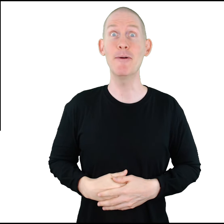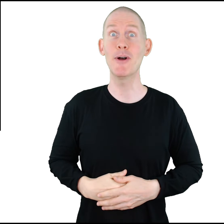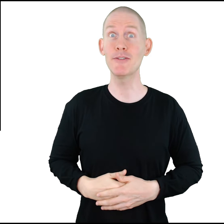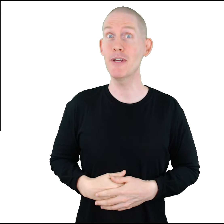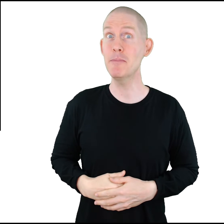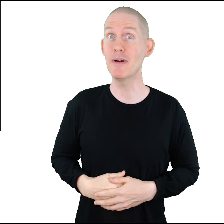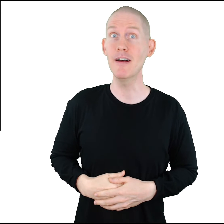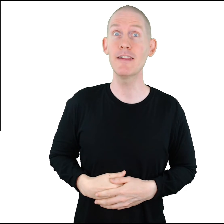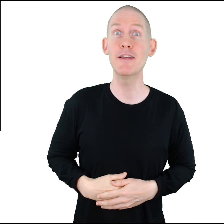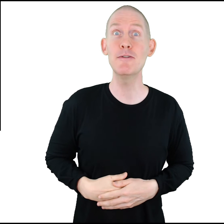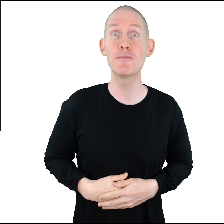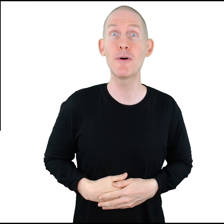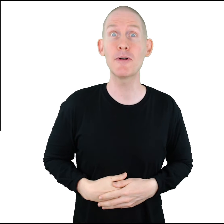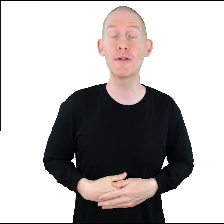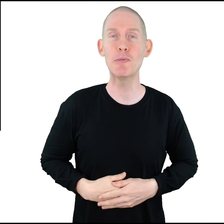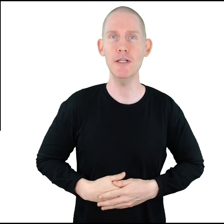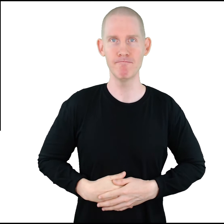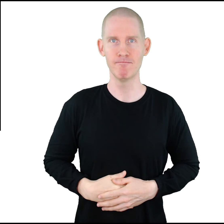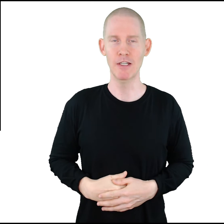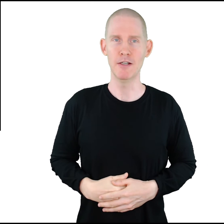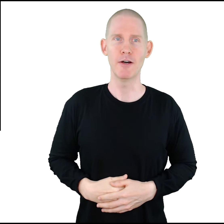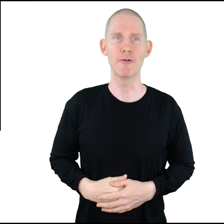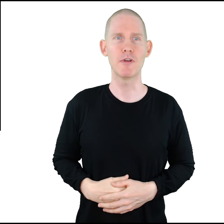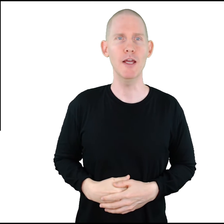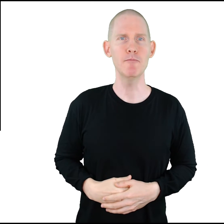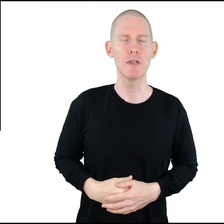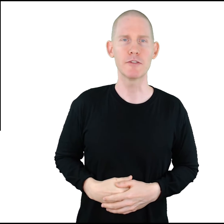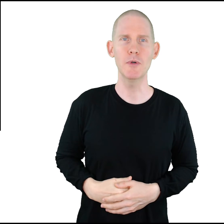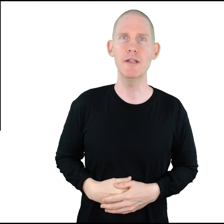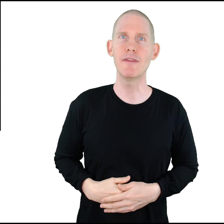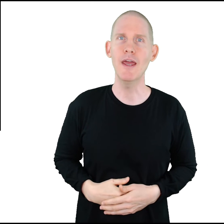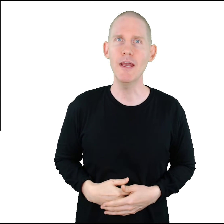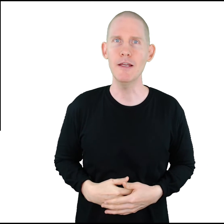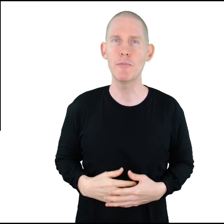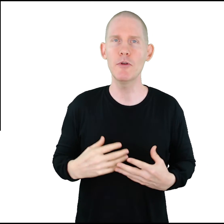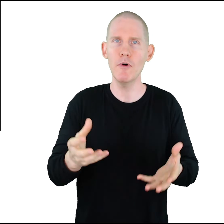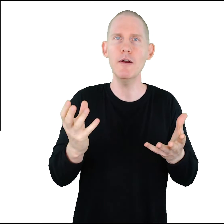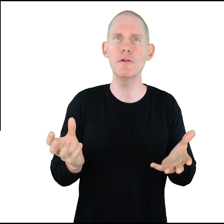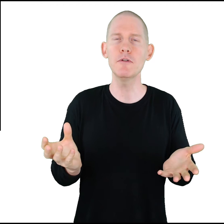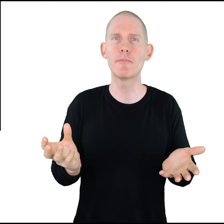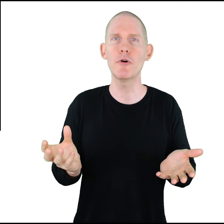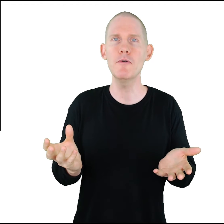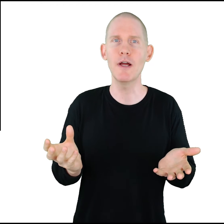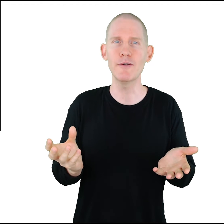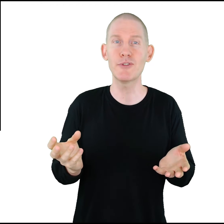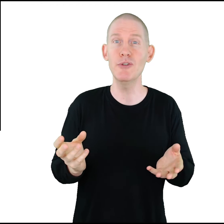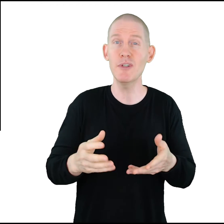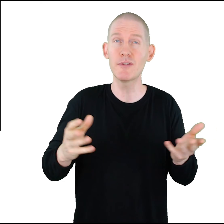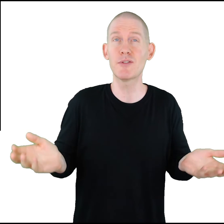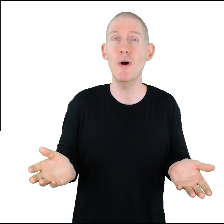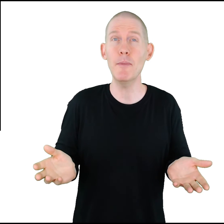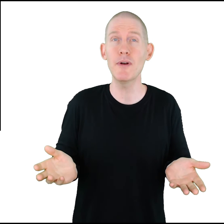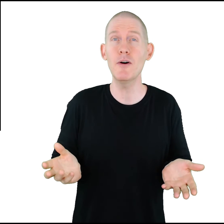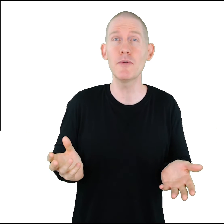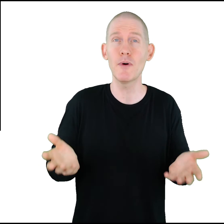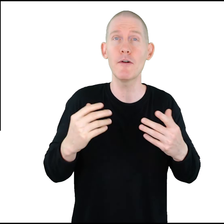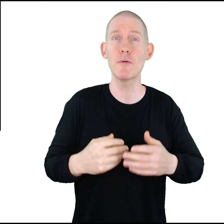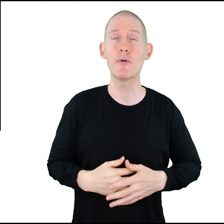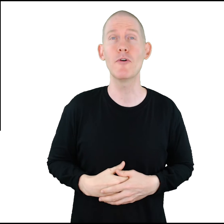Eyebrows up. Leaning forward a little bit. Okay, so we did they, but you've already learned the pronoun, so you could swap it out with whatever pronoun